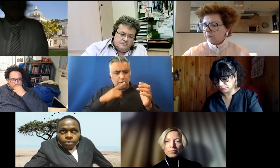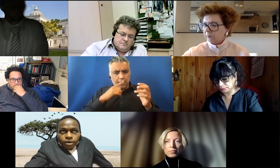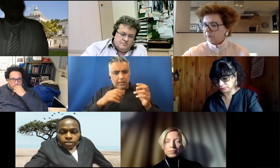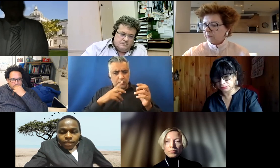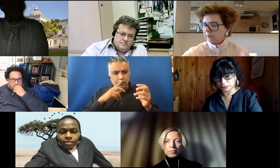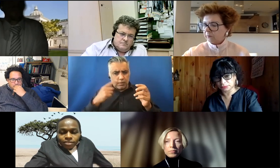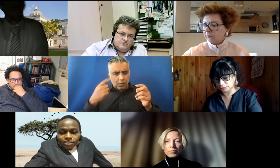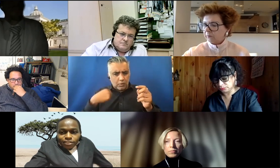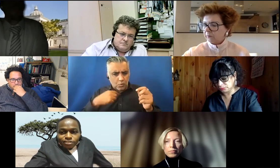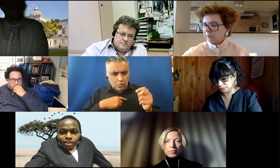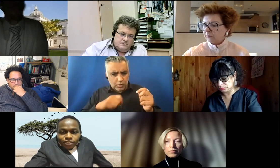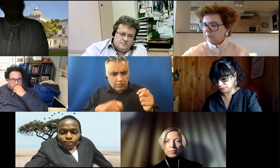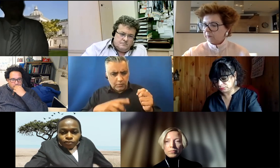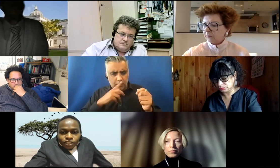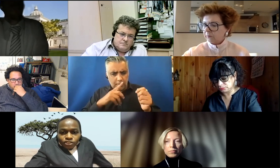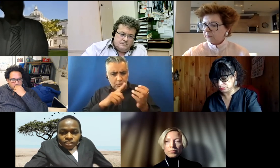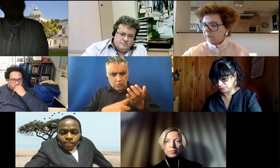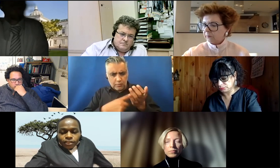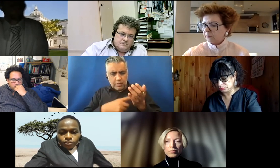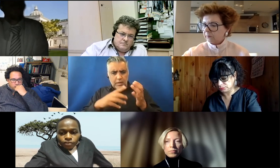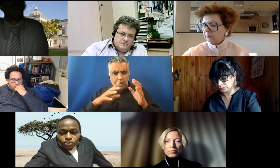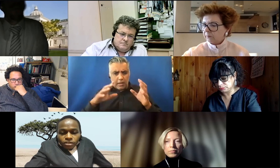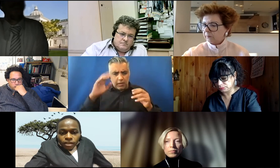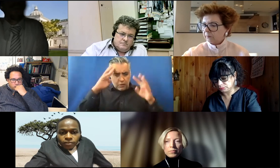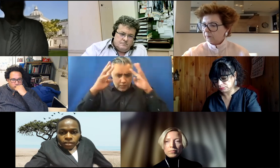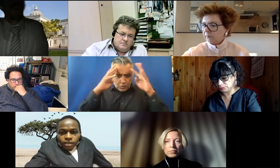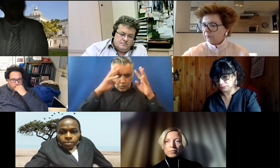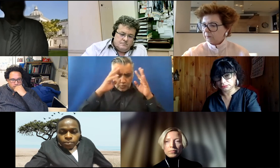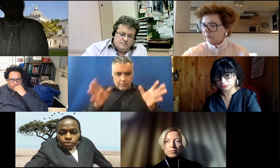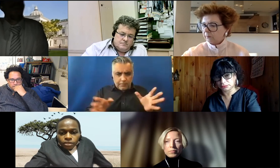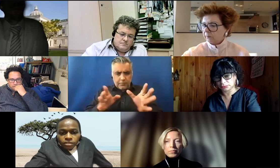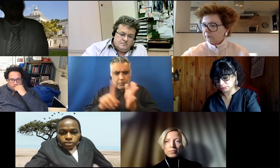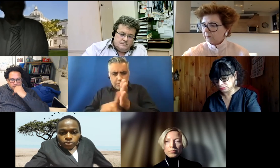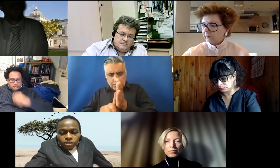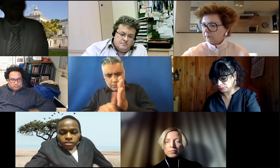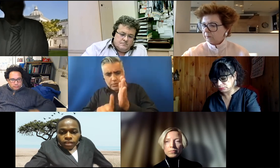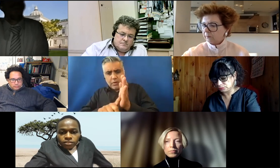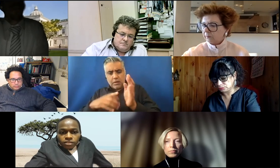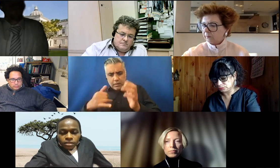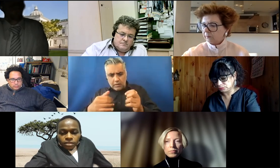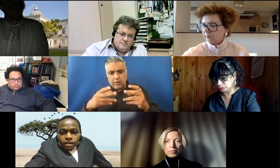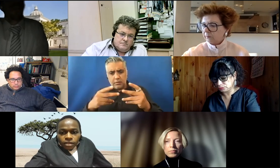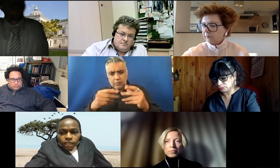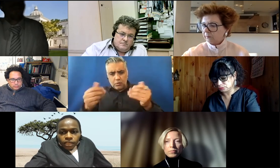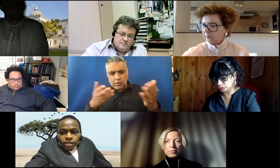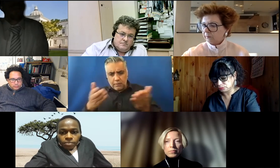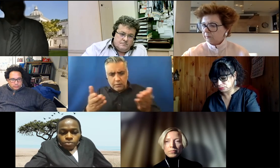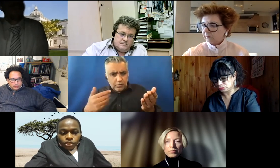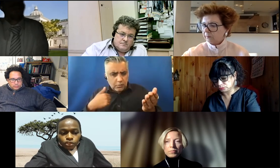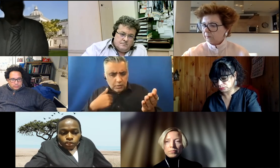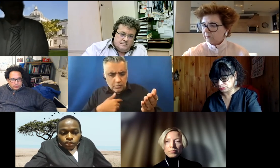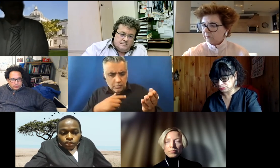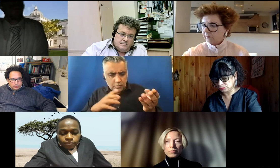talk about research driving innovation, innovation driving products and services that are